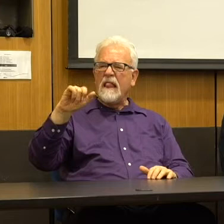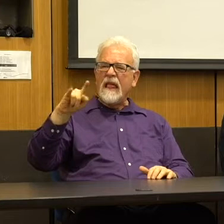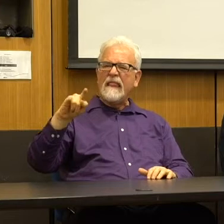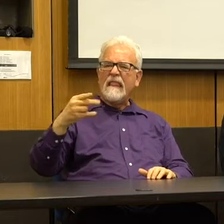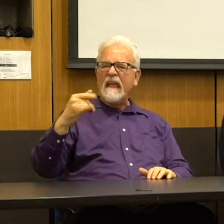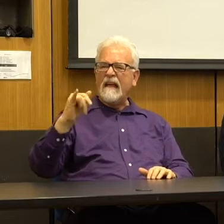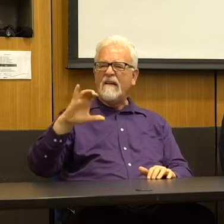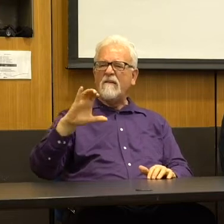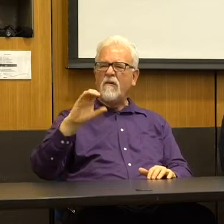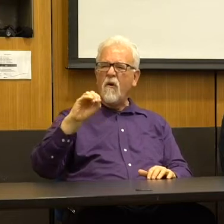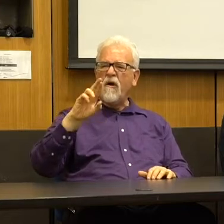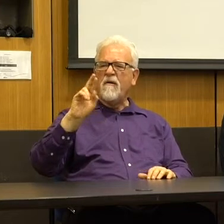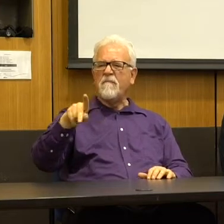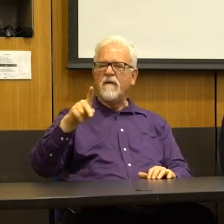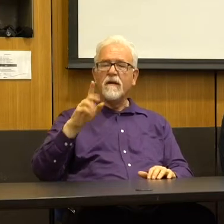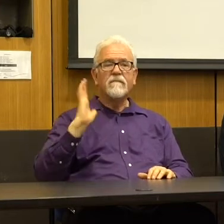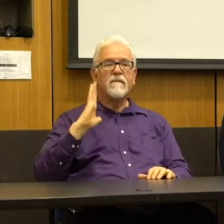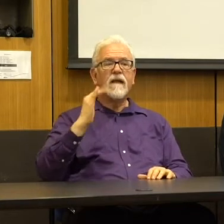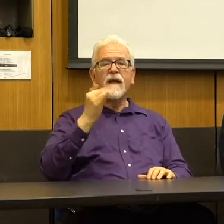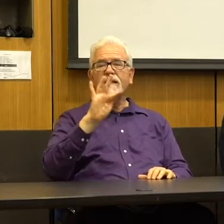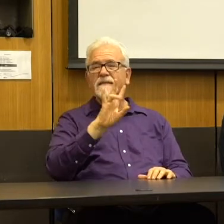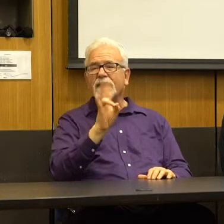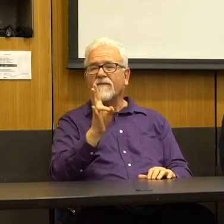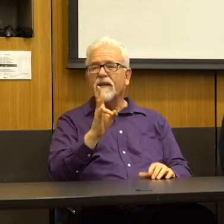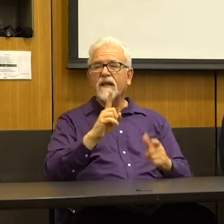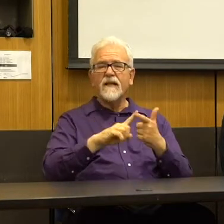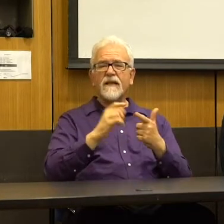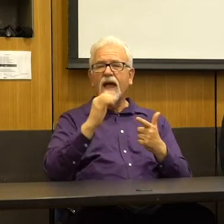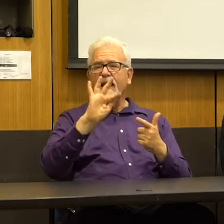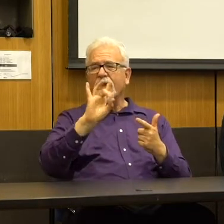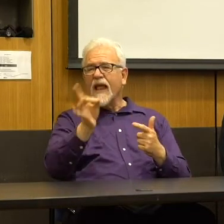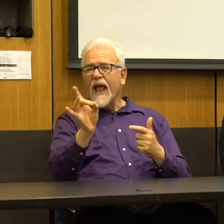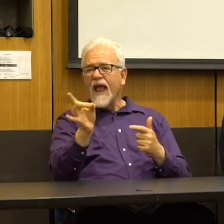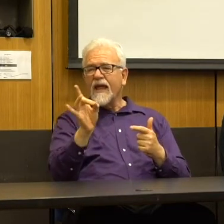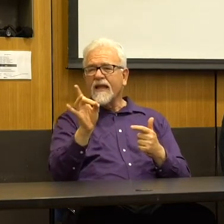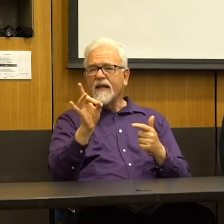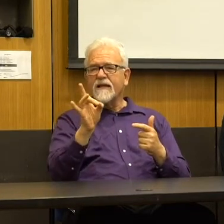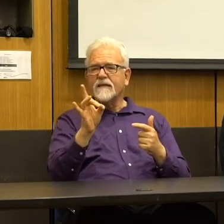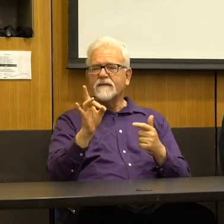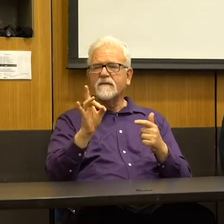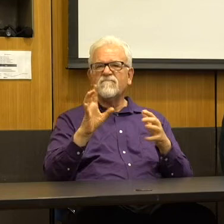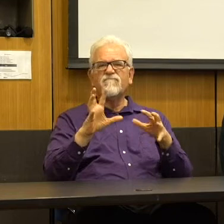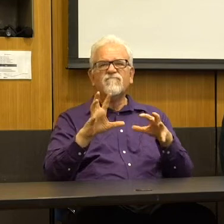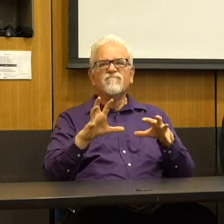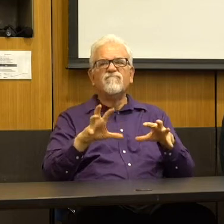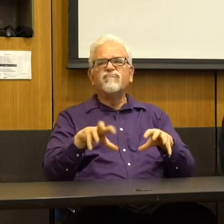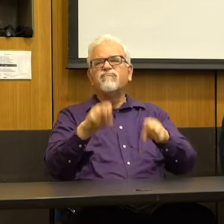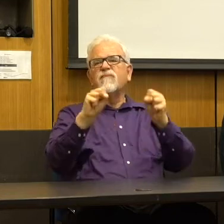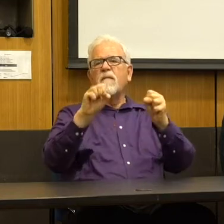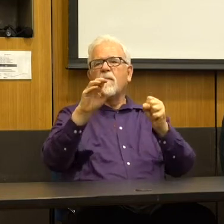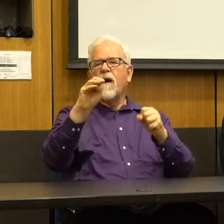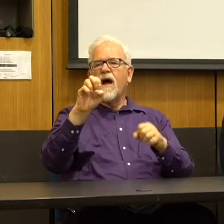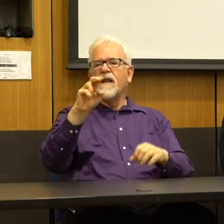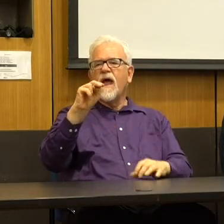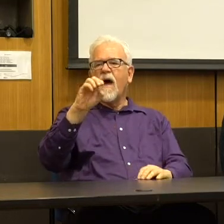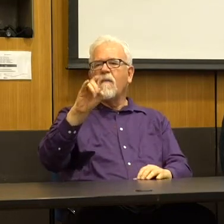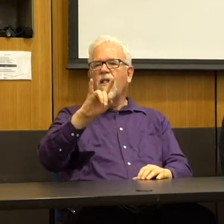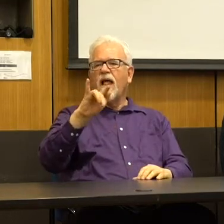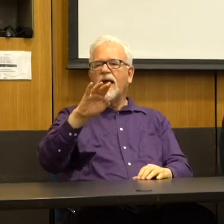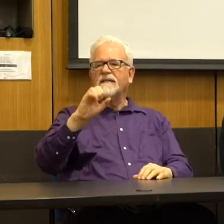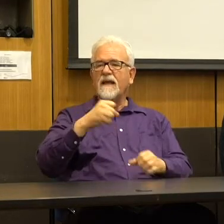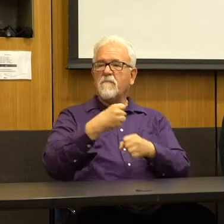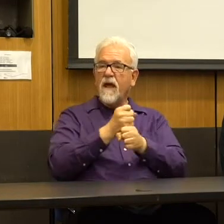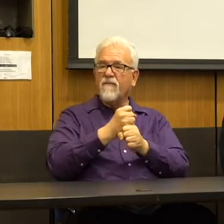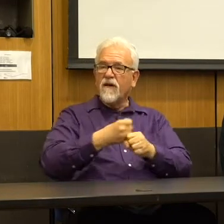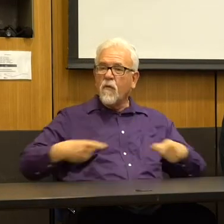that in the 1970s and 1980s ended up so monopolizing the manufacture of wheelchairs that they prevented a